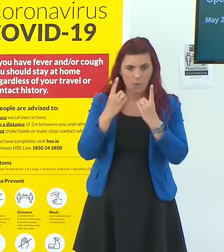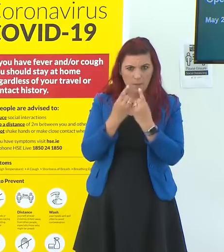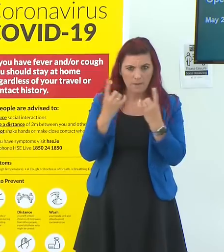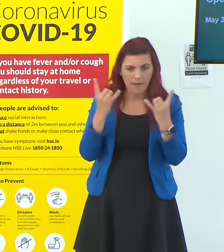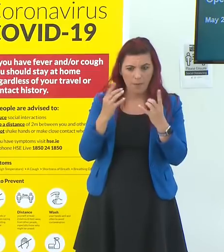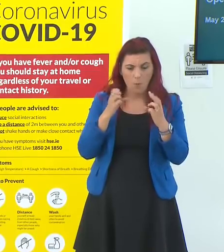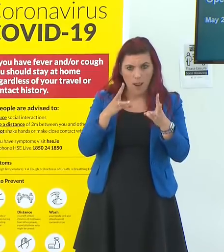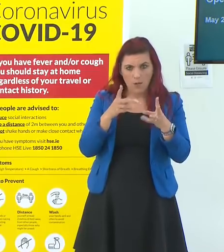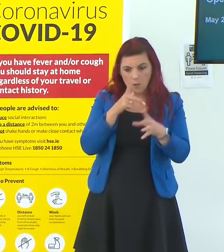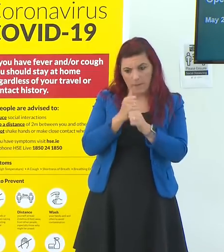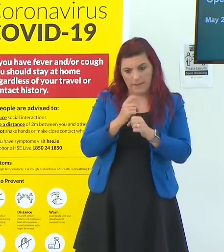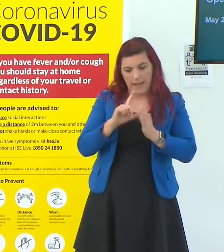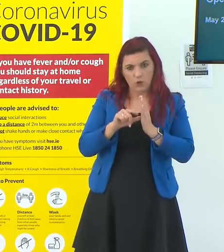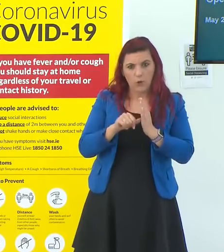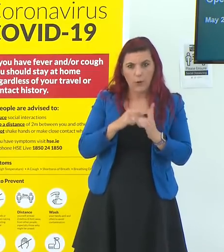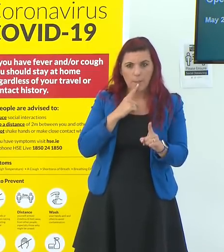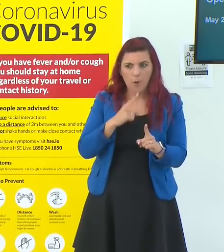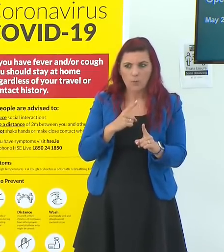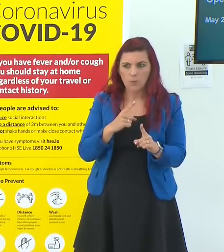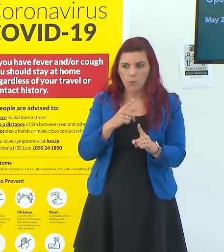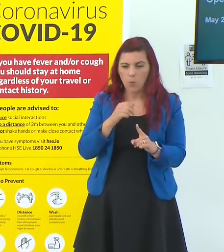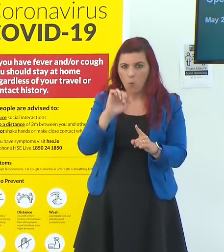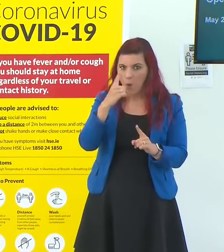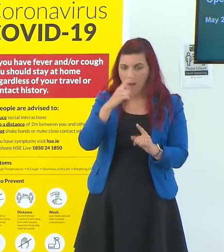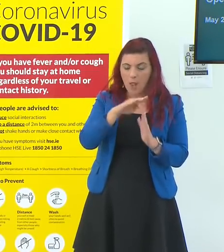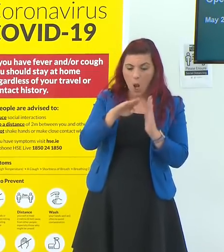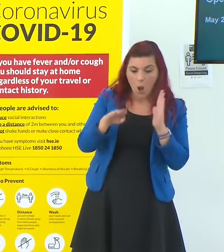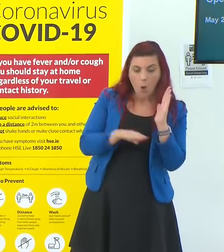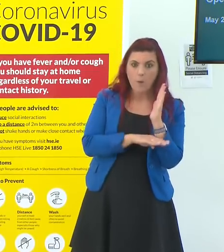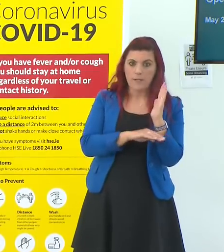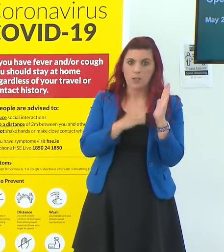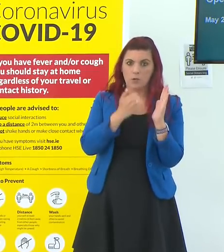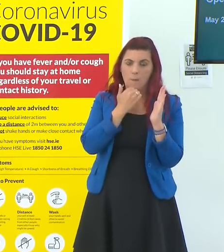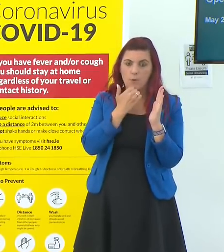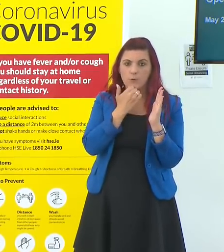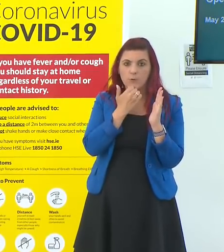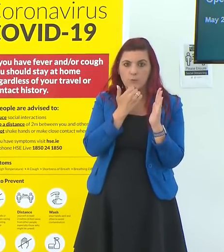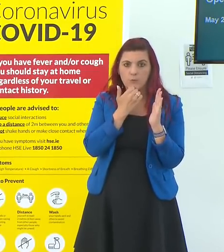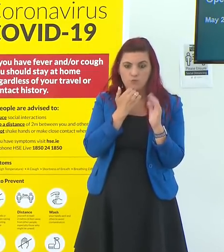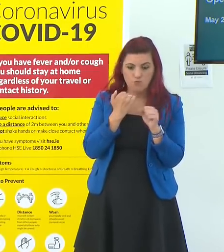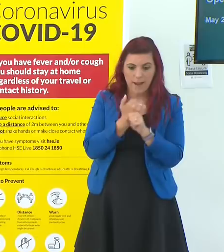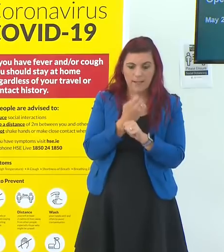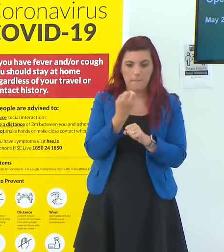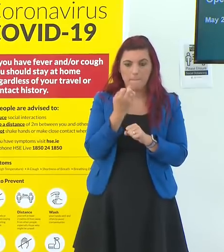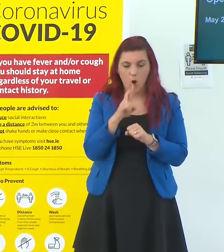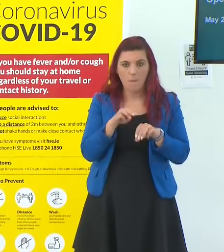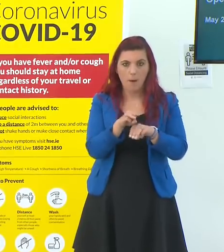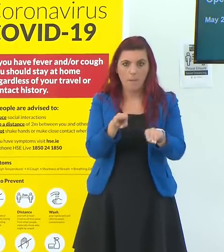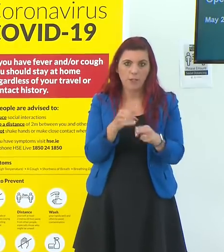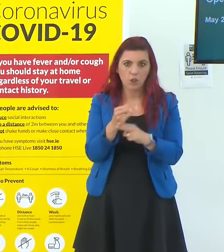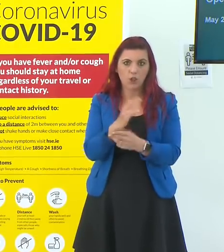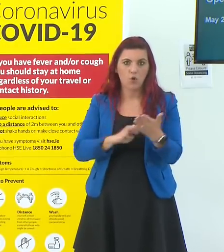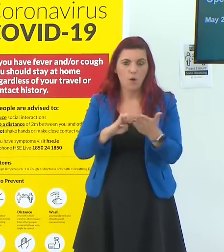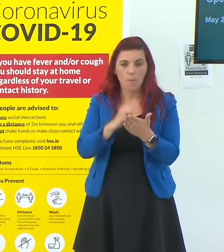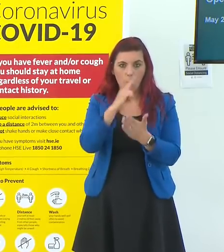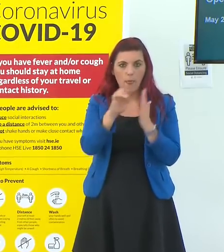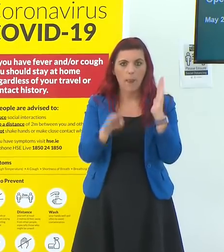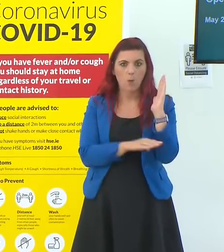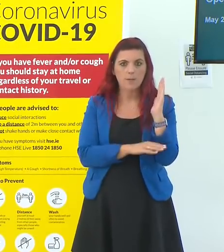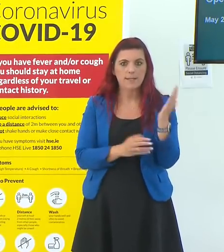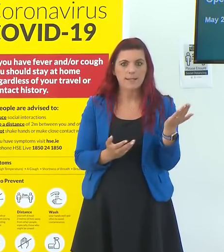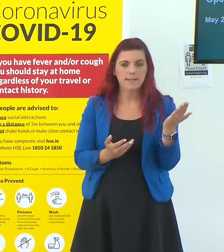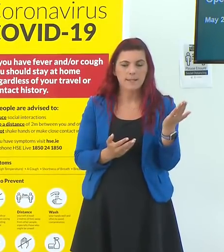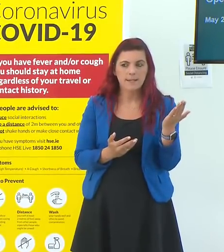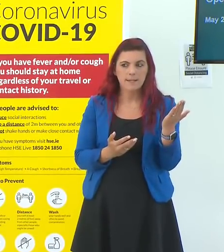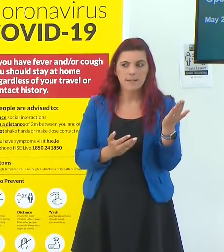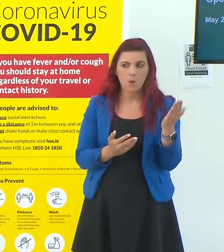are among the lower and lowest rates per population in Europe. So while in the